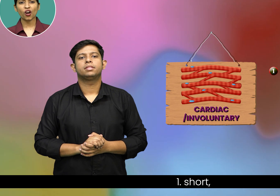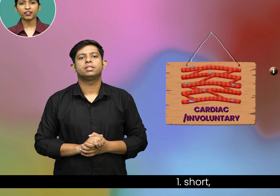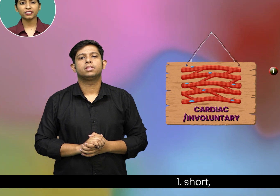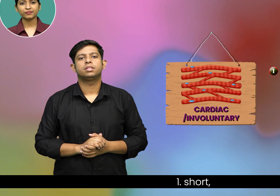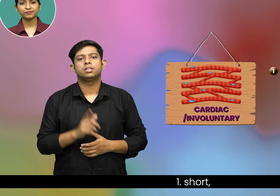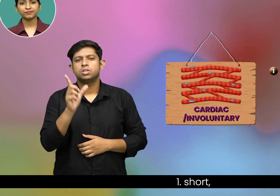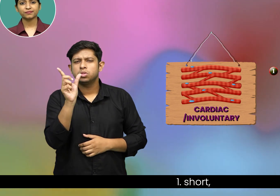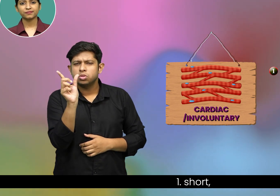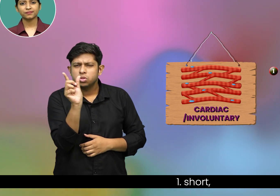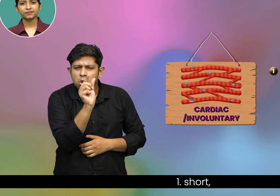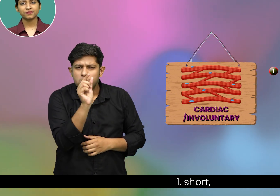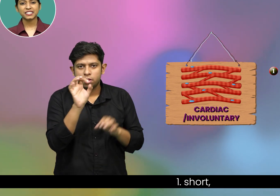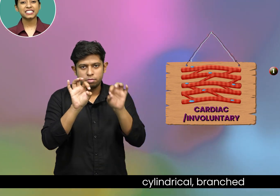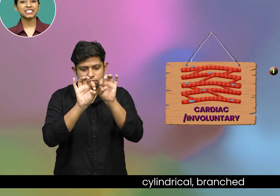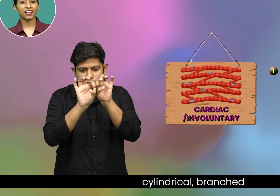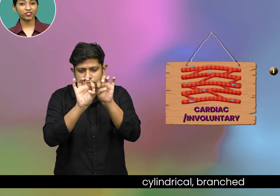Short,